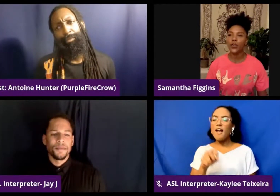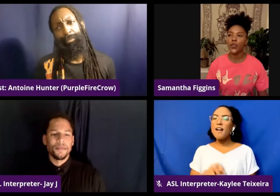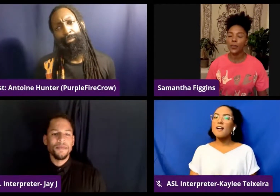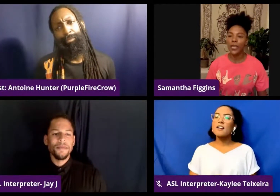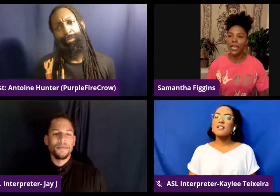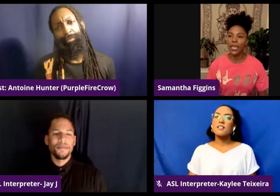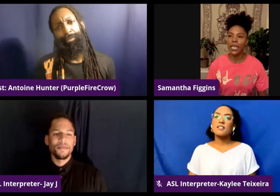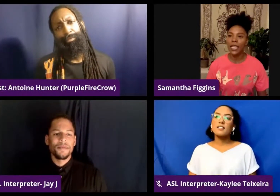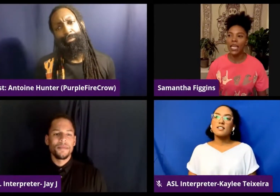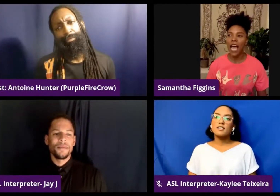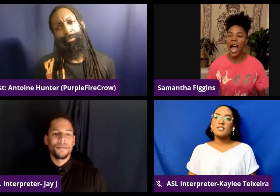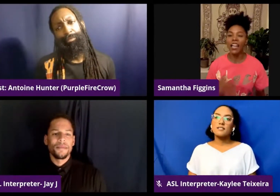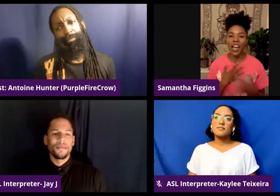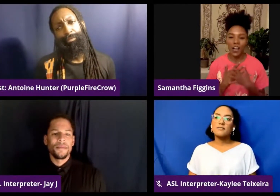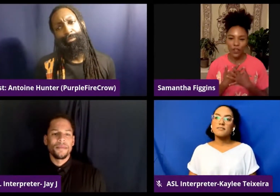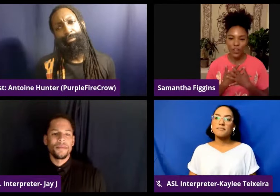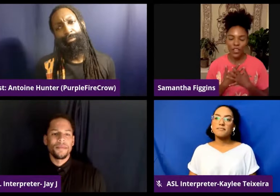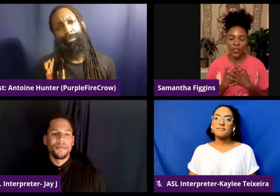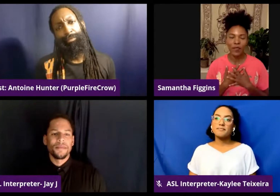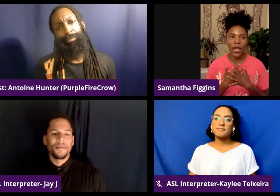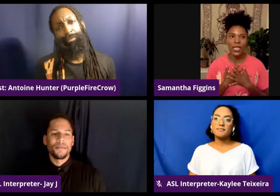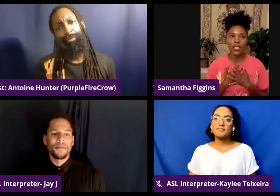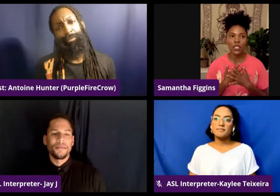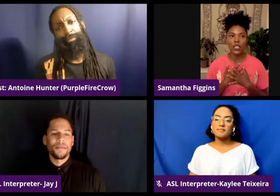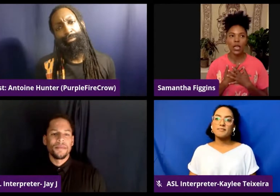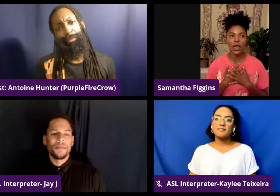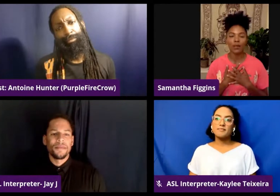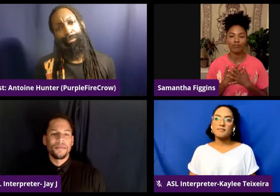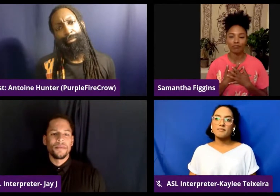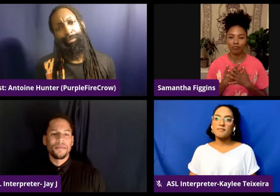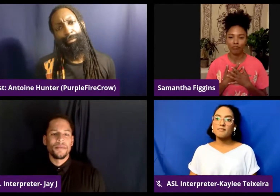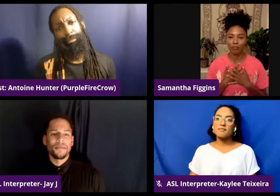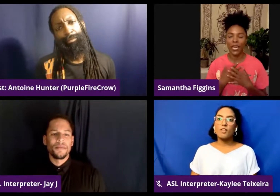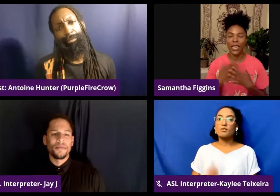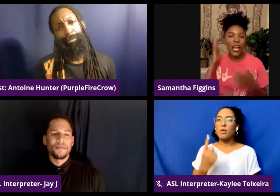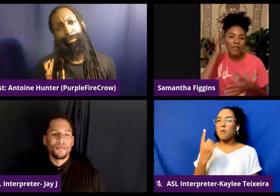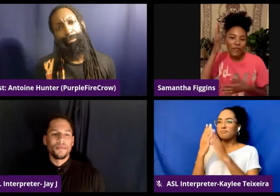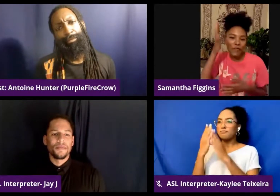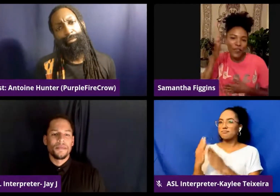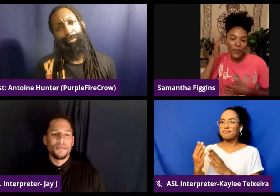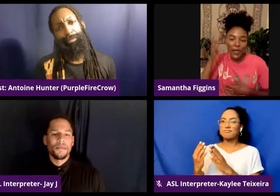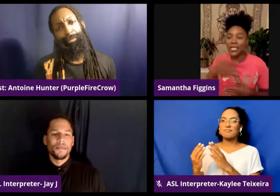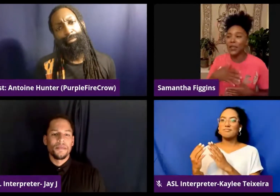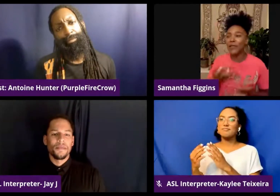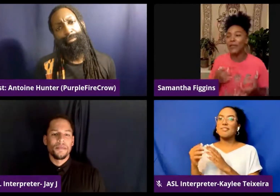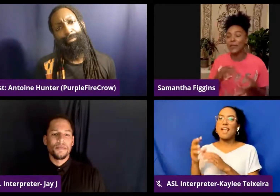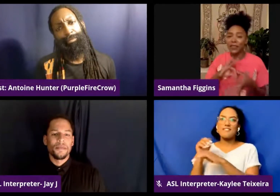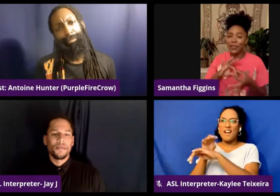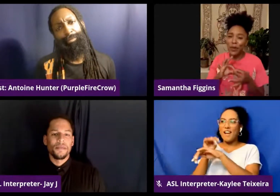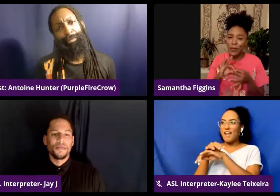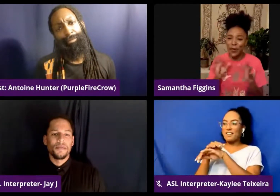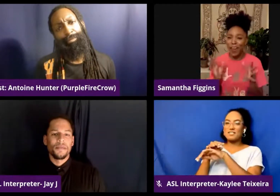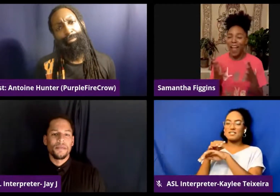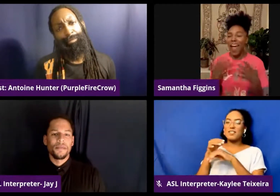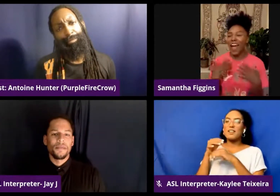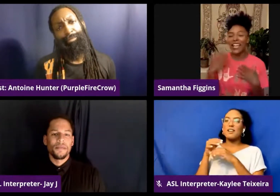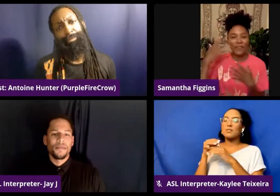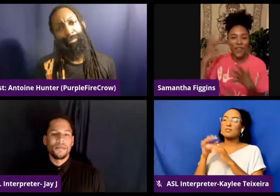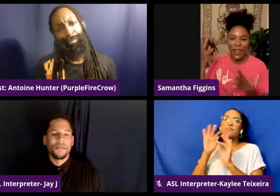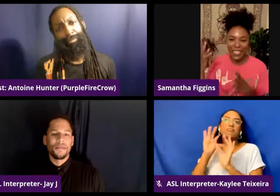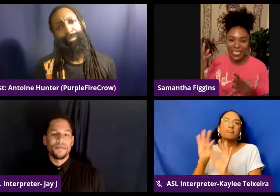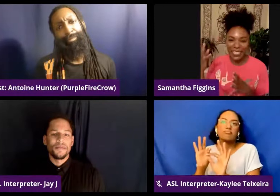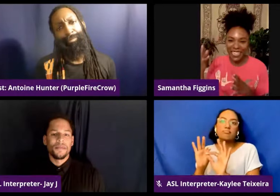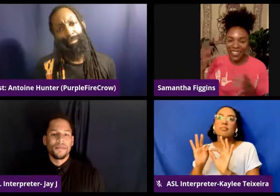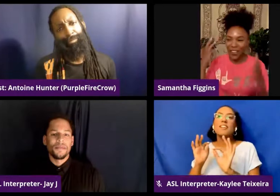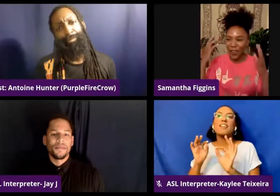like for me, I got really good advice because I have future plans. I want to be an interpreter. I